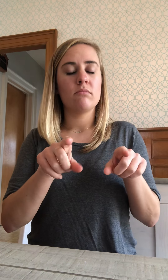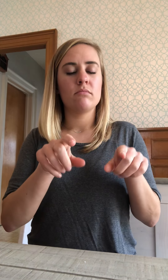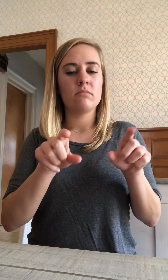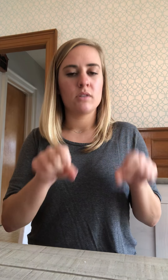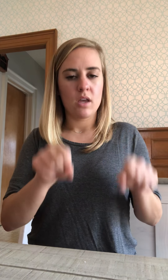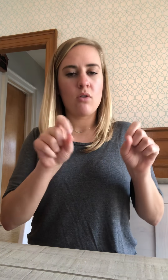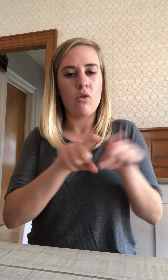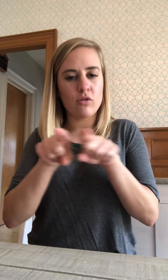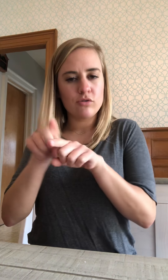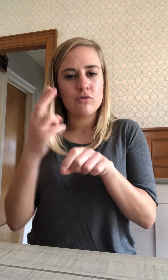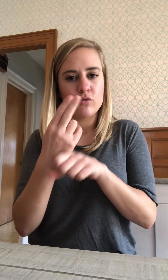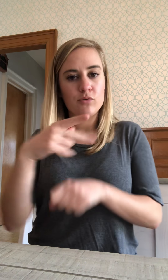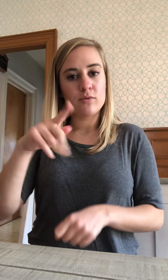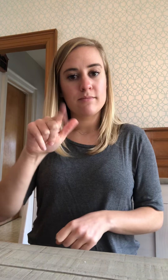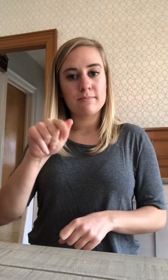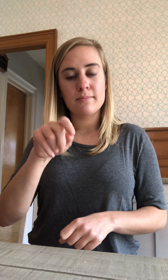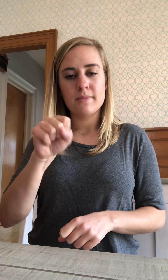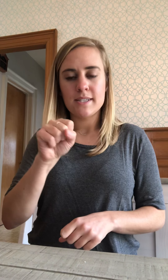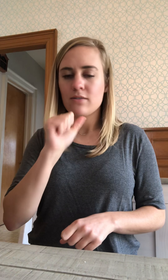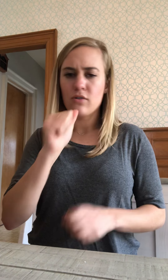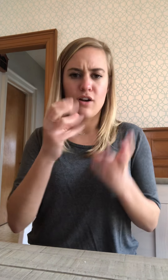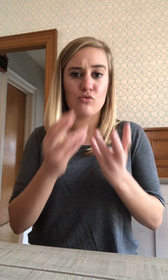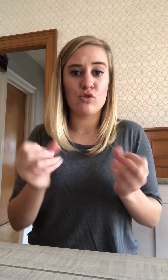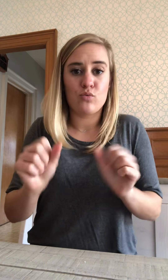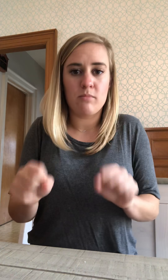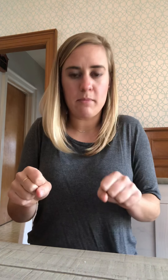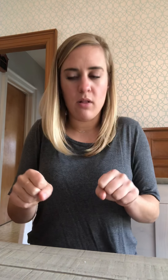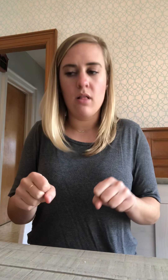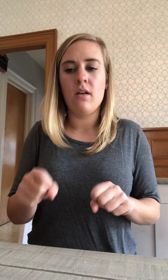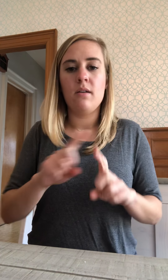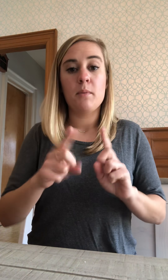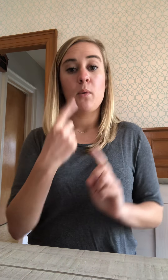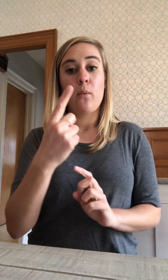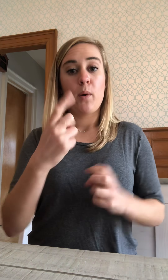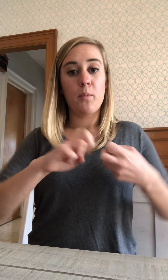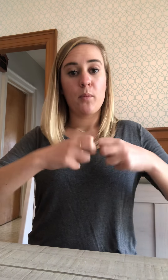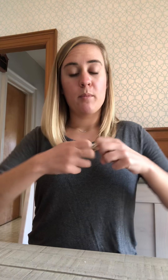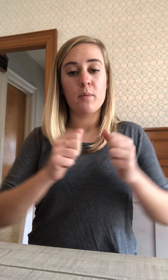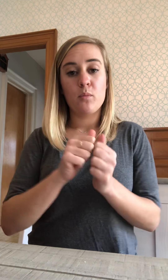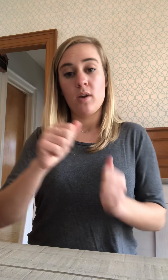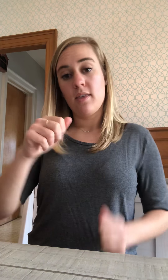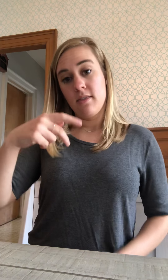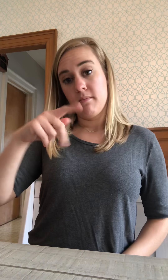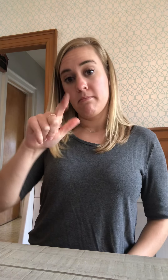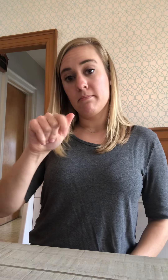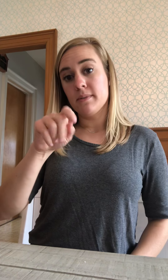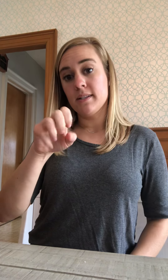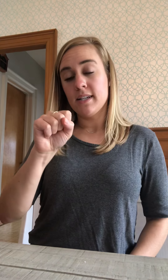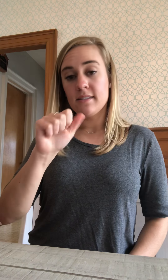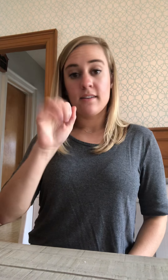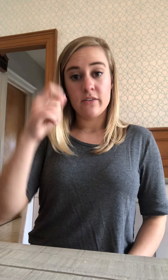are not resorbable, obviously. One of the issues with plates, sometimes if you get scarring over the plate, it can actually restrict globe